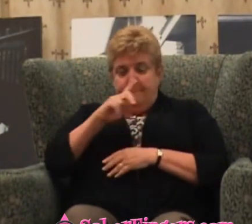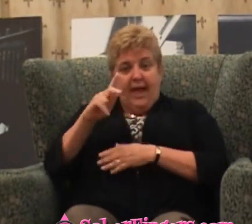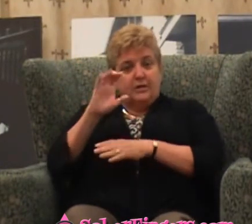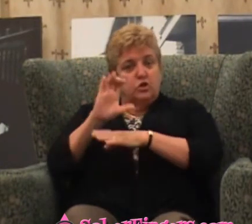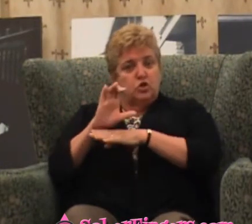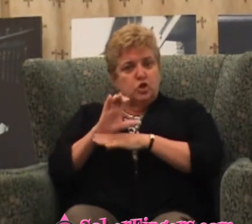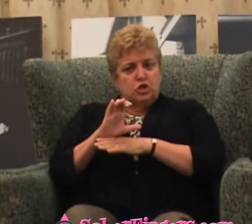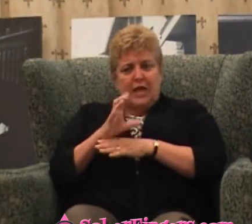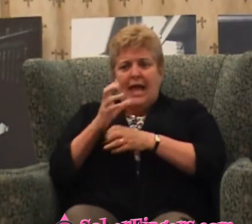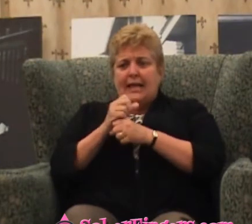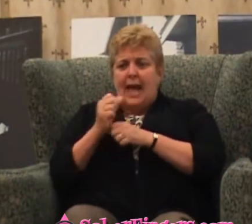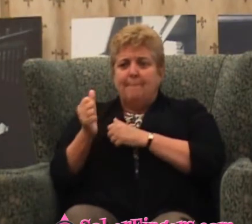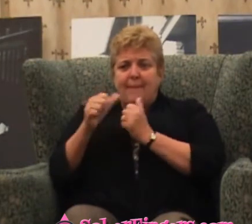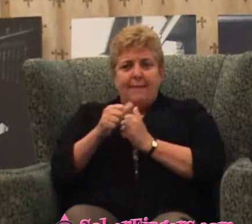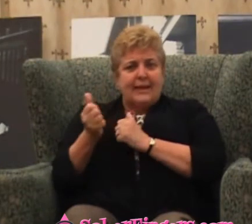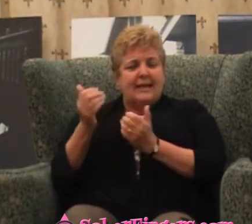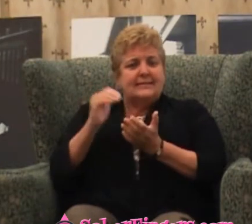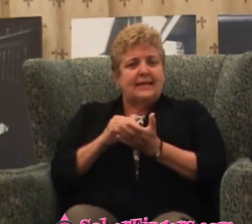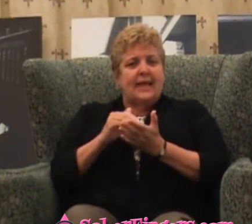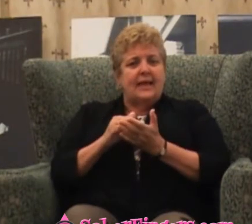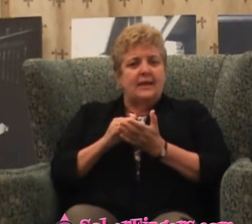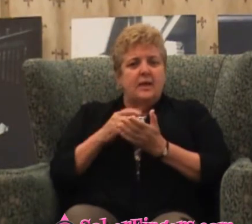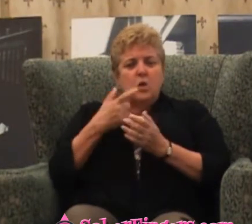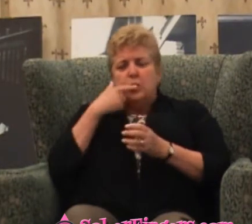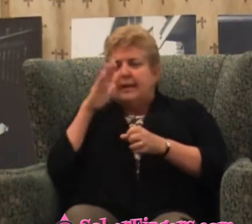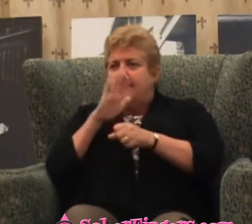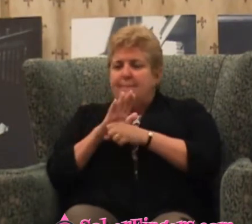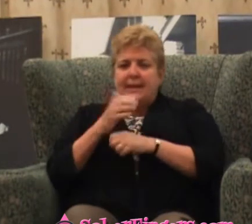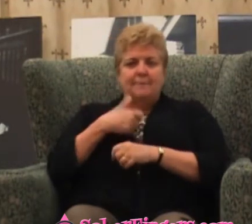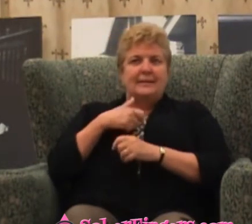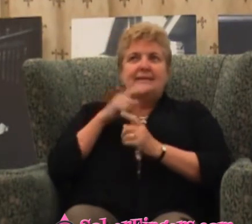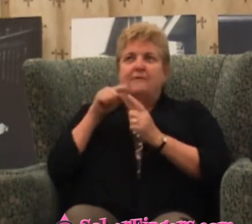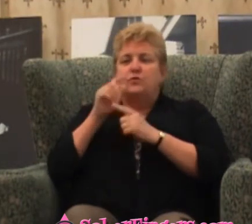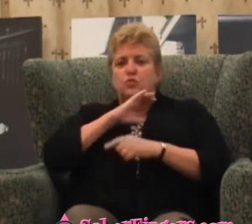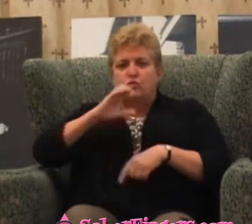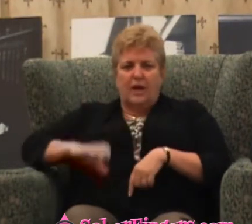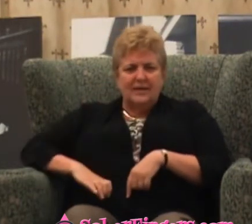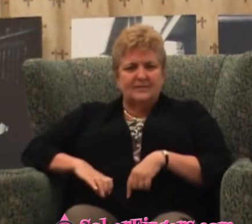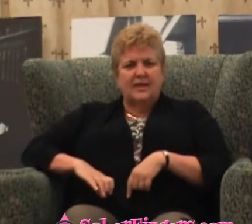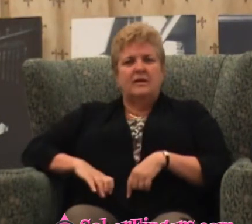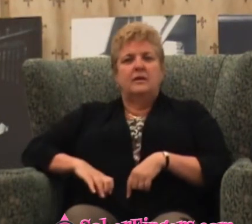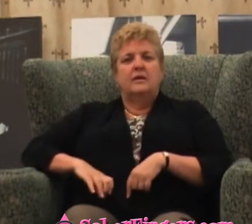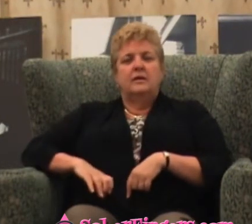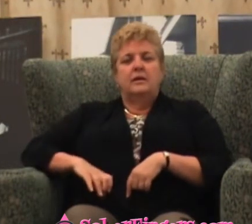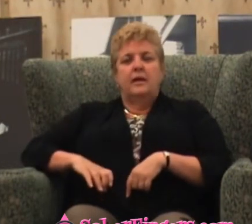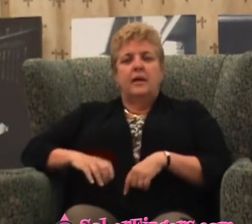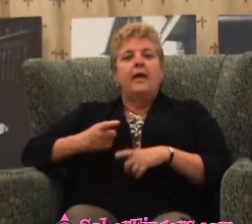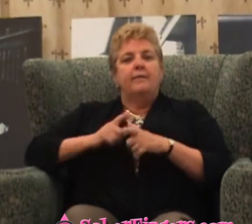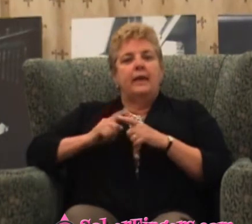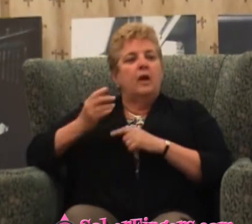rebaptized, rededicated myself to Christ, did the altar calls, and got loaded with drink.